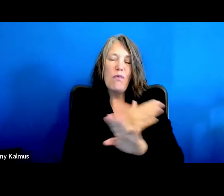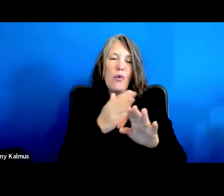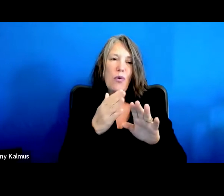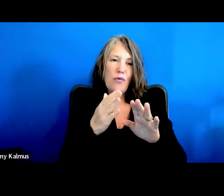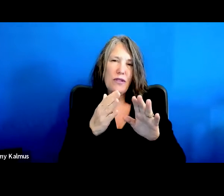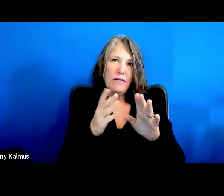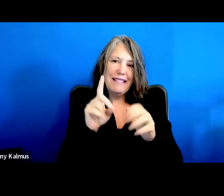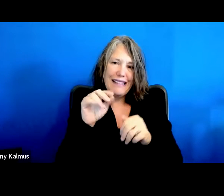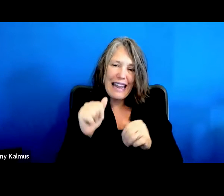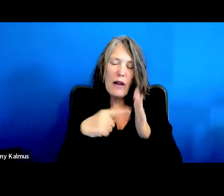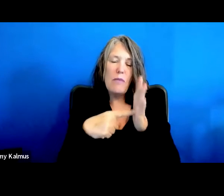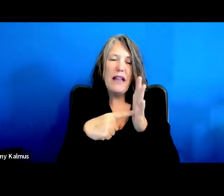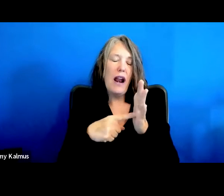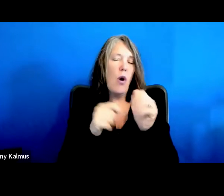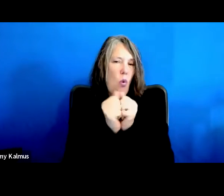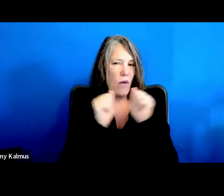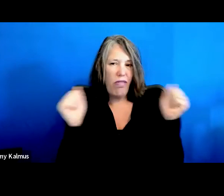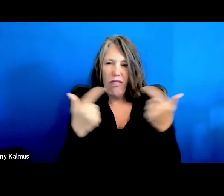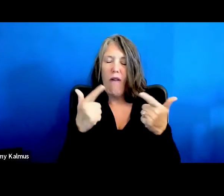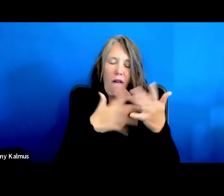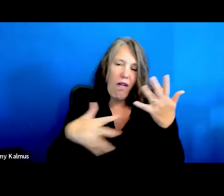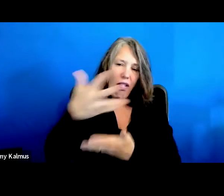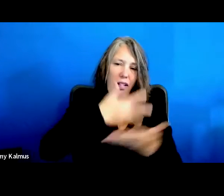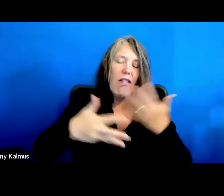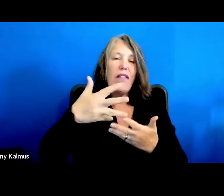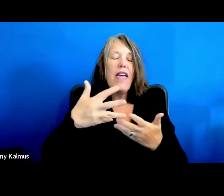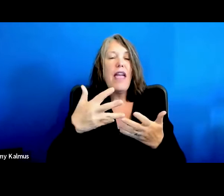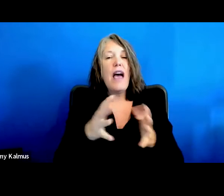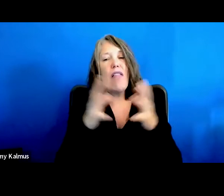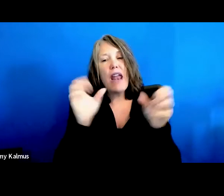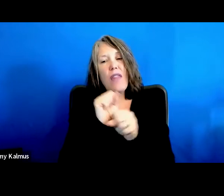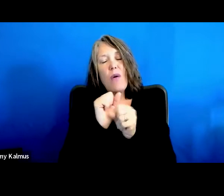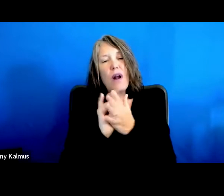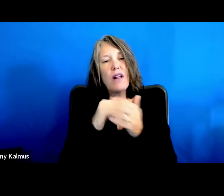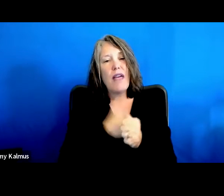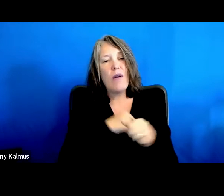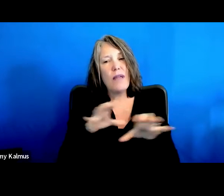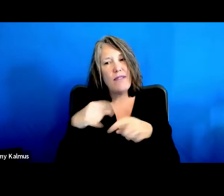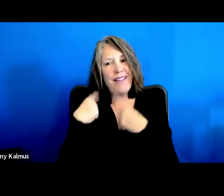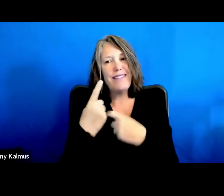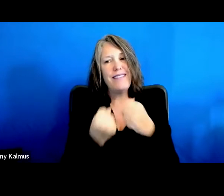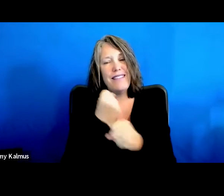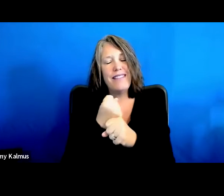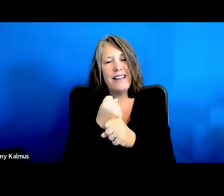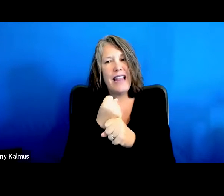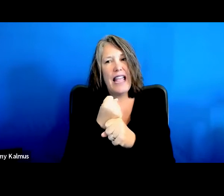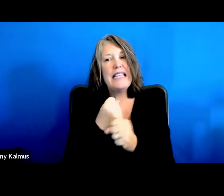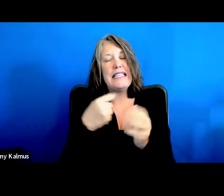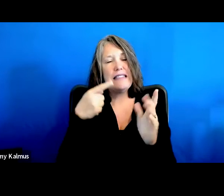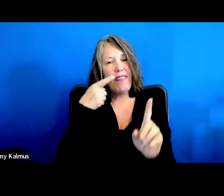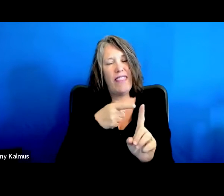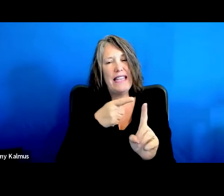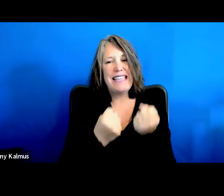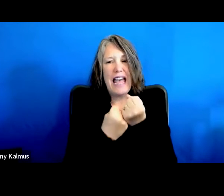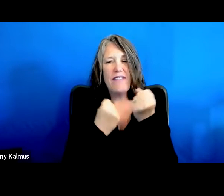collection. What we're advocating for, and a lot of the work that we've done over the last year has been this,